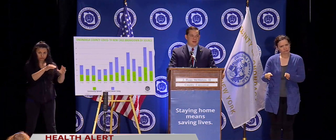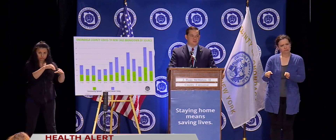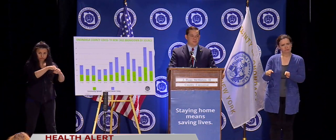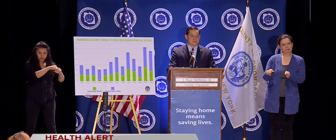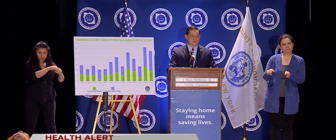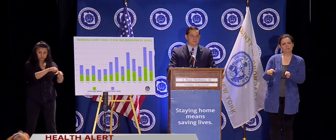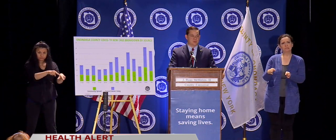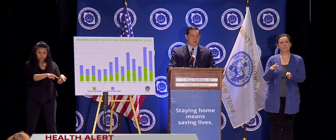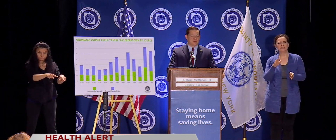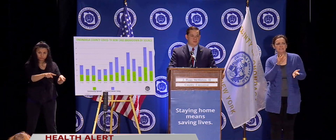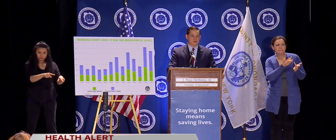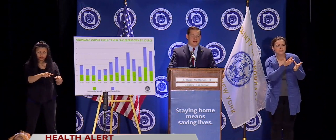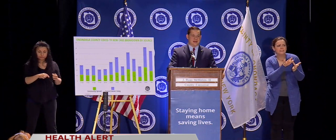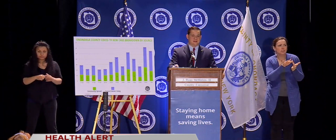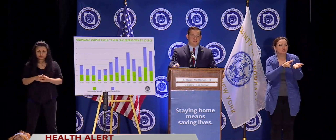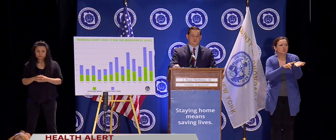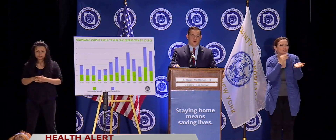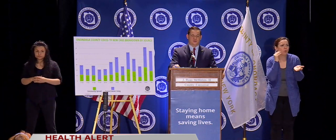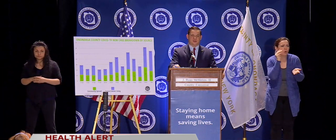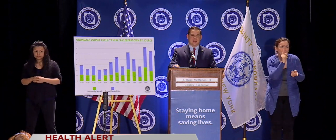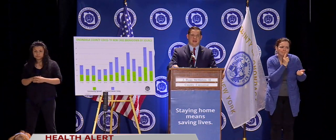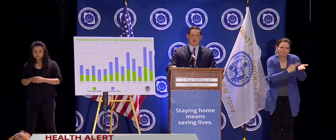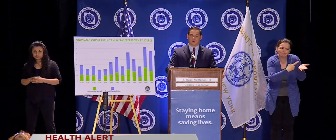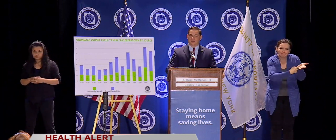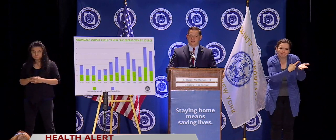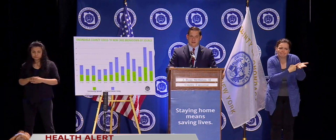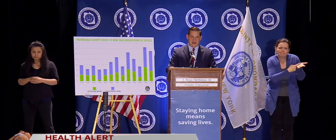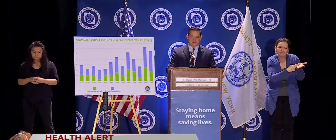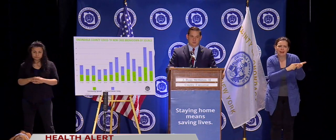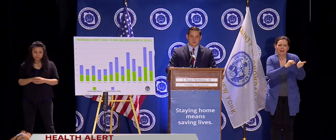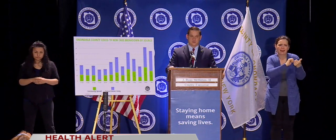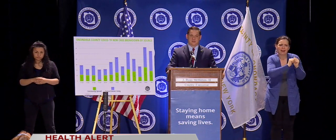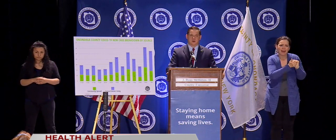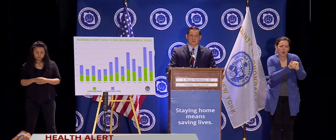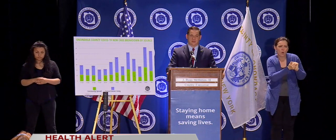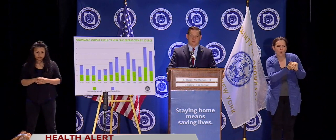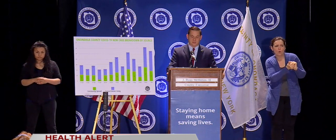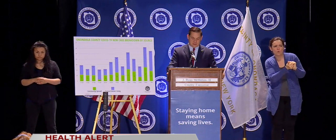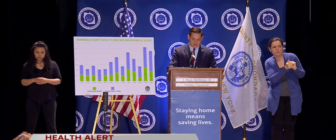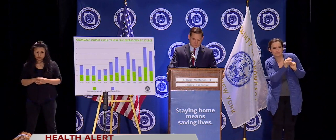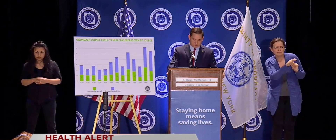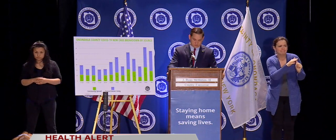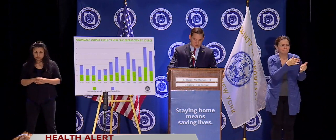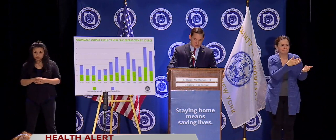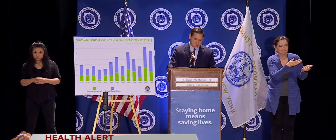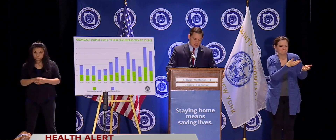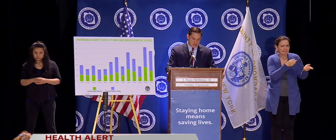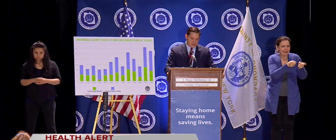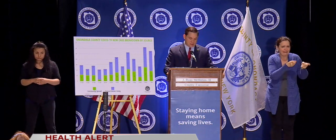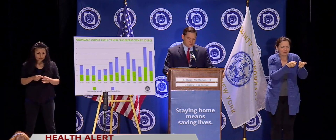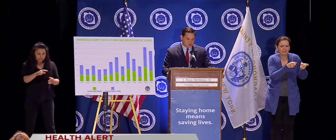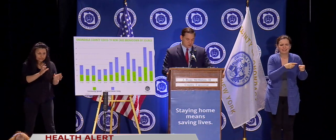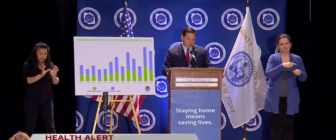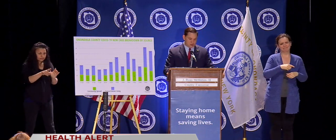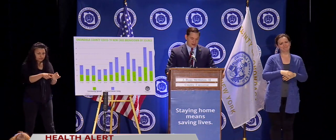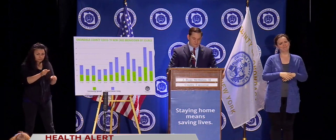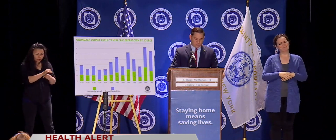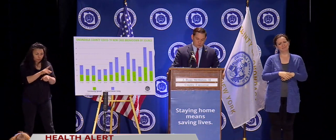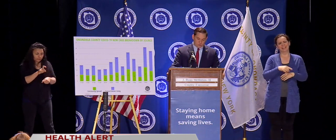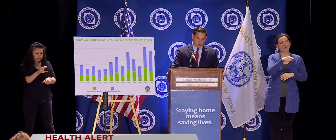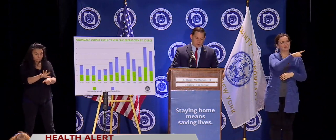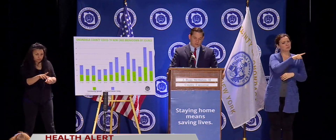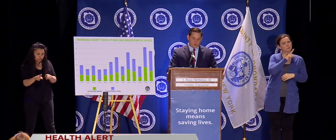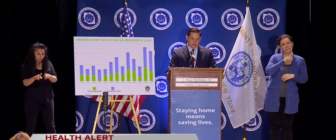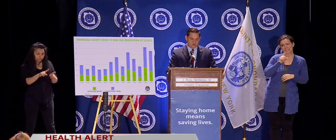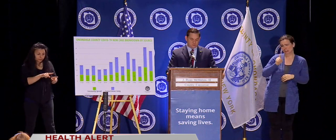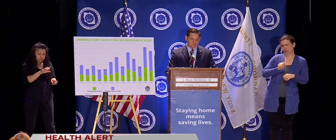emergency management team so that these folks are not going into hospitals. They don't need to be in the hospitals. And in addition to that, we